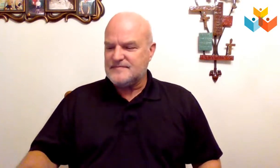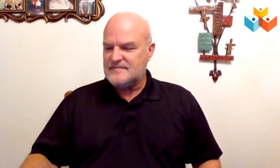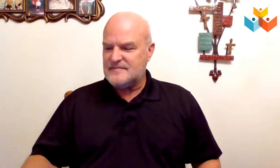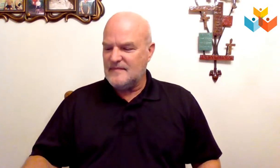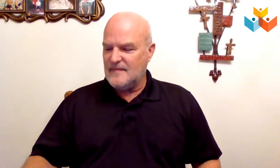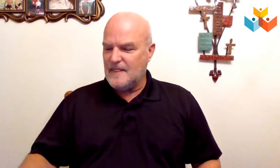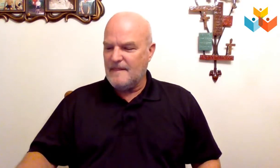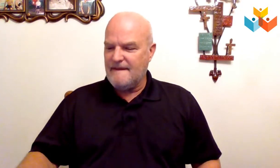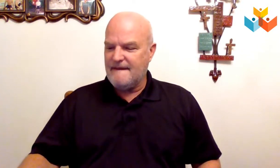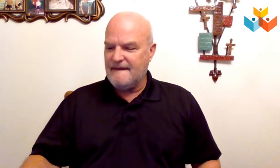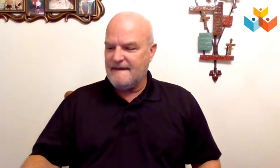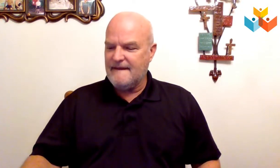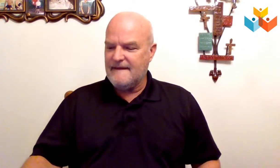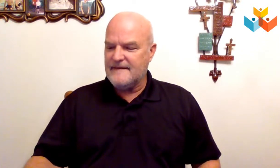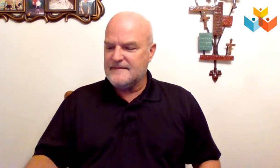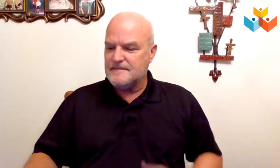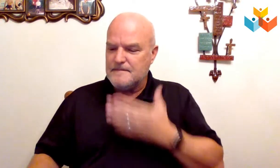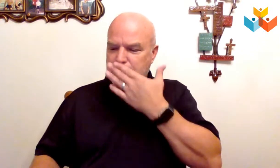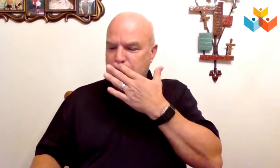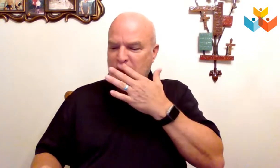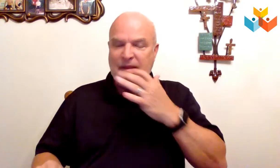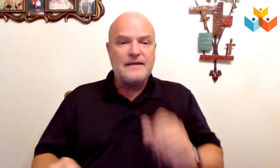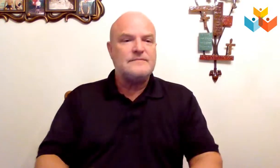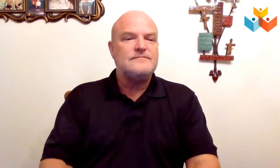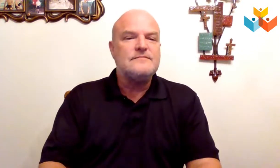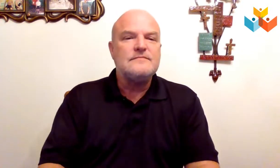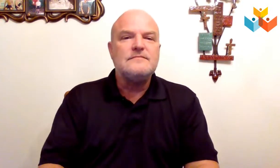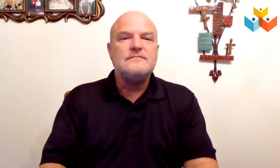can have some questions.